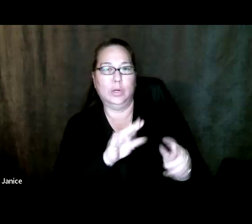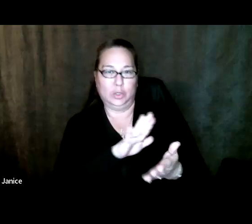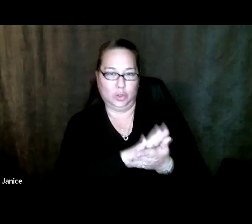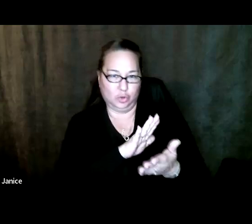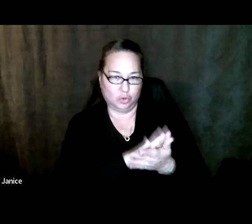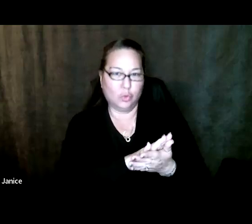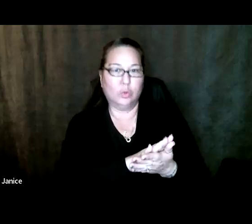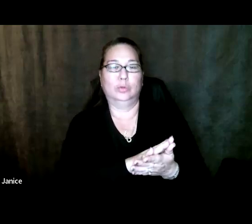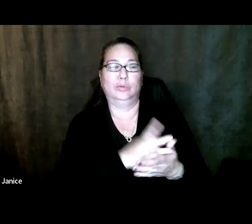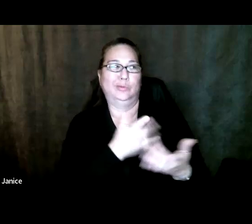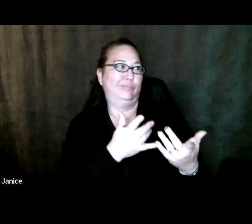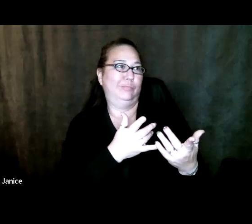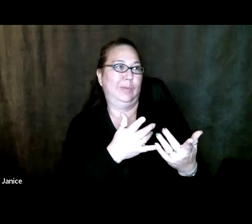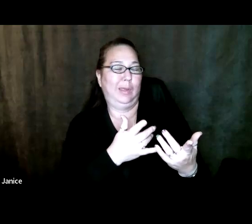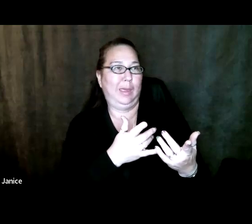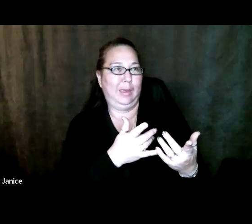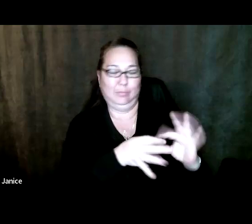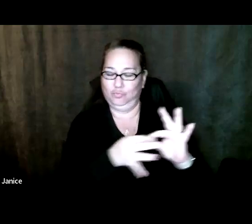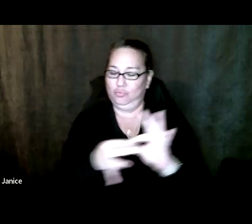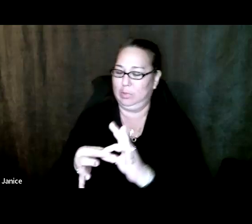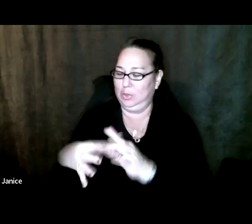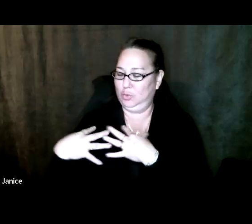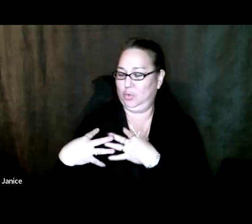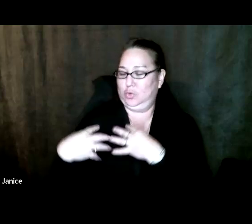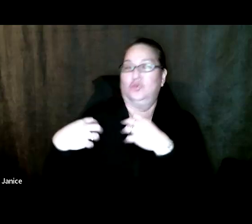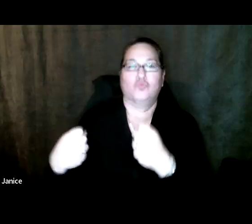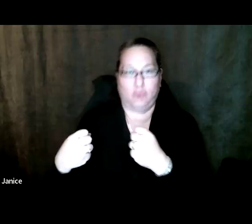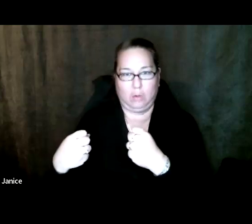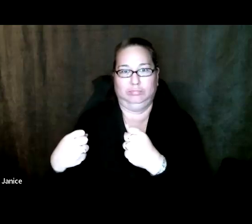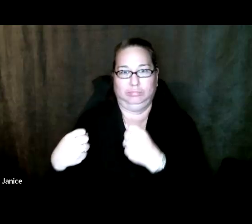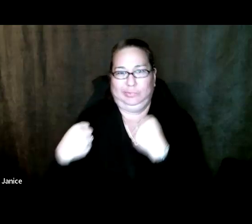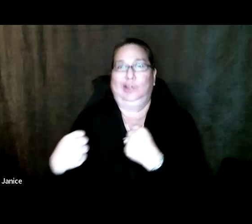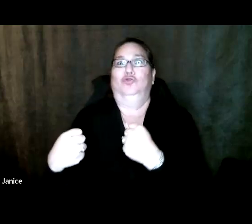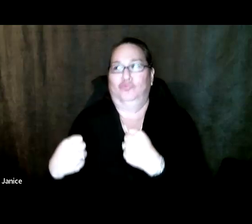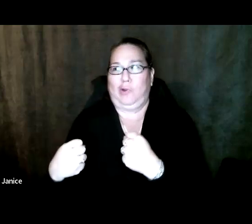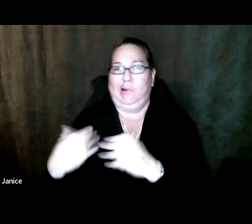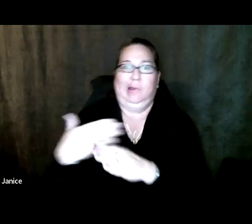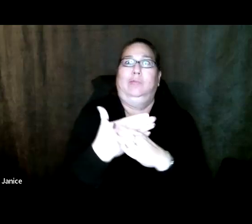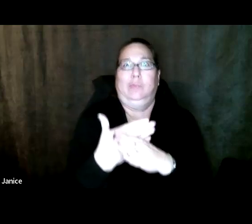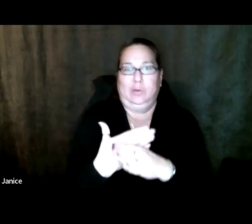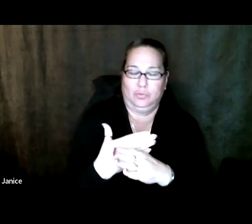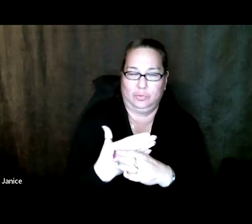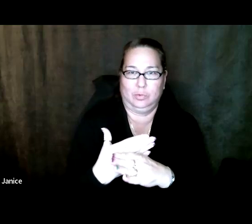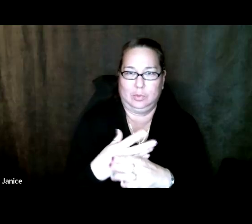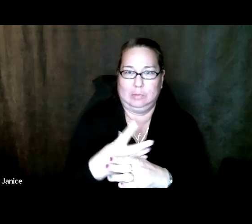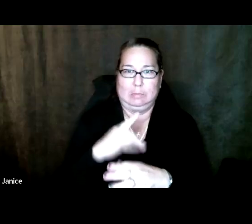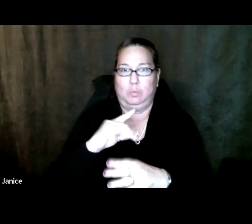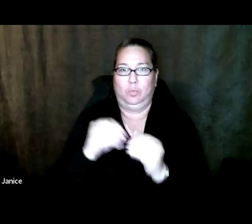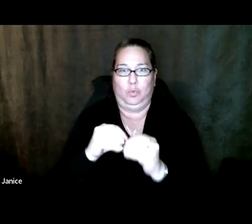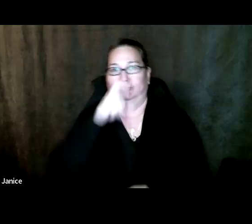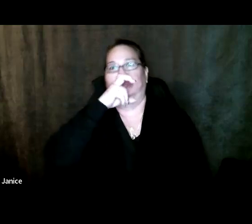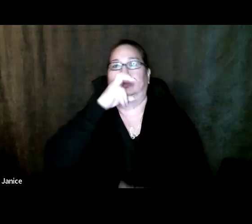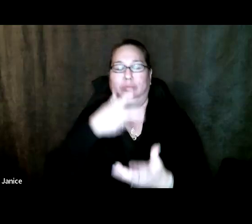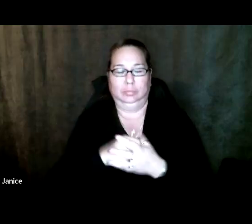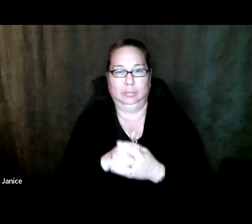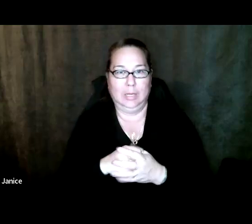So I've presented to you many times, I think, over the past 3 years. This is probably the 9th presentation. Sometimes it's the superintendent and sometimes it's